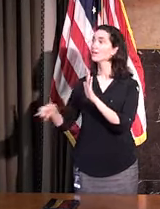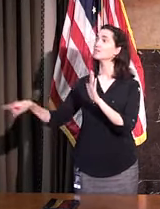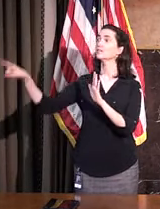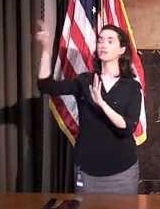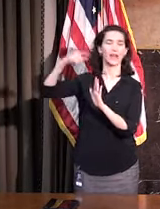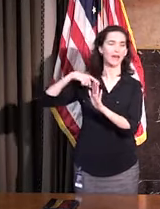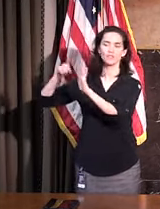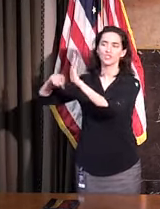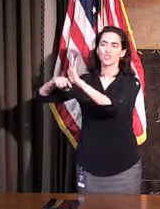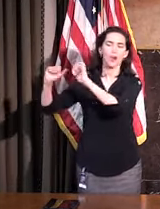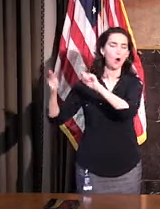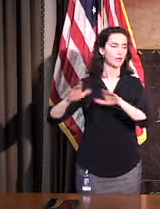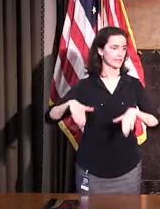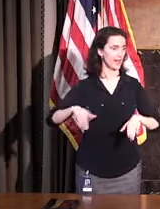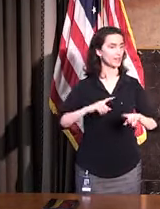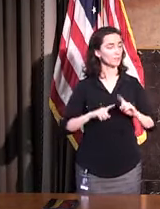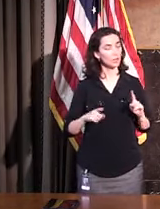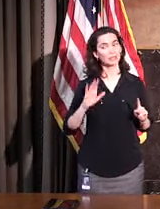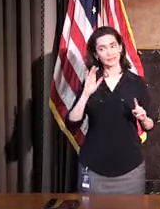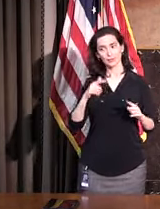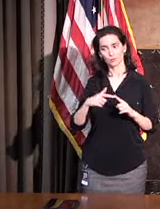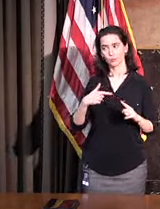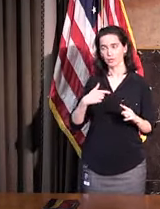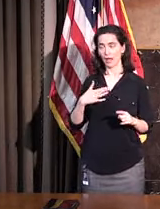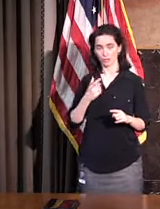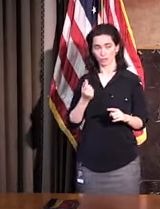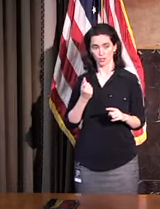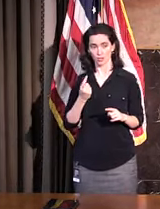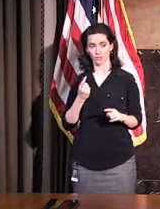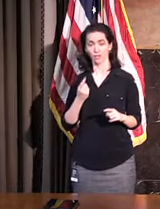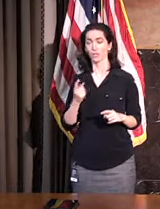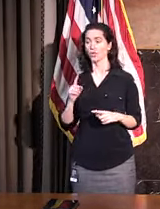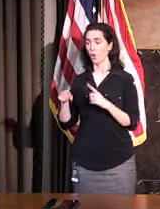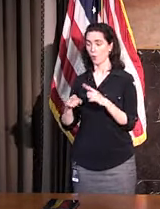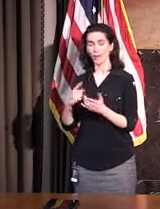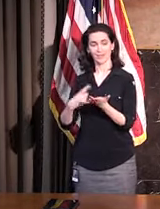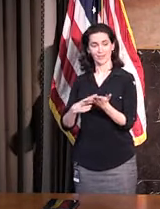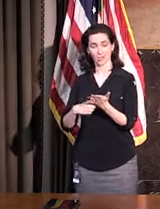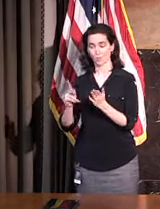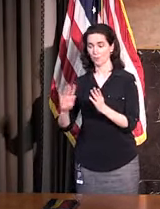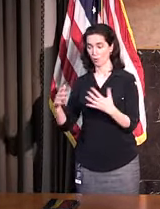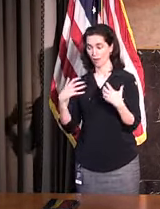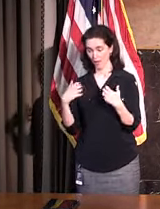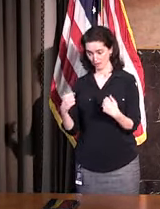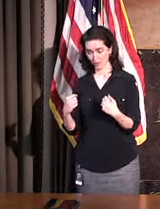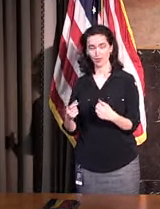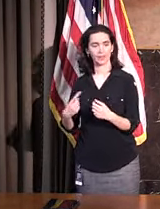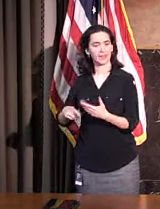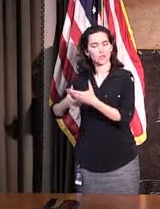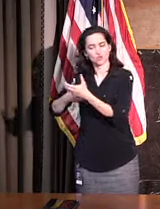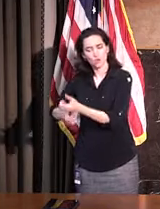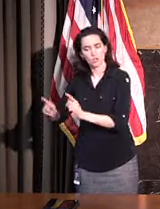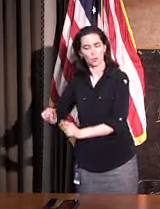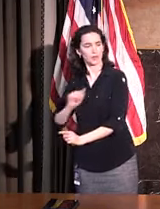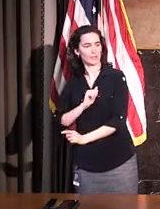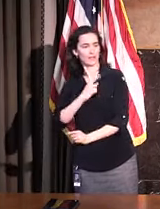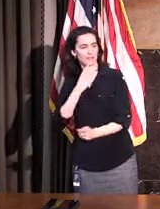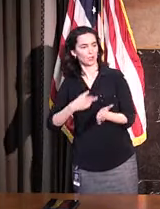that all, or practically all, when they go to health conditions, they're doing it on this basis, because anything